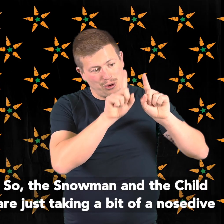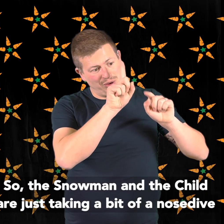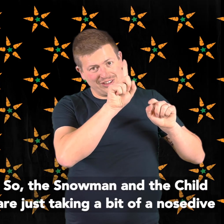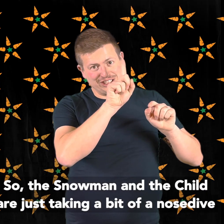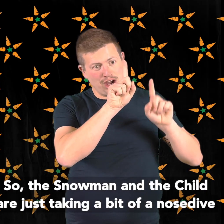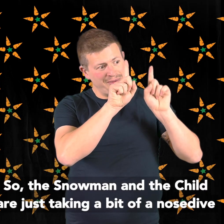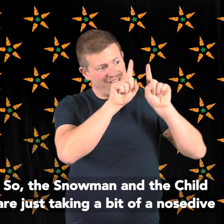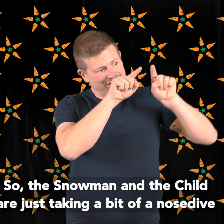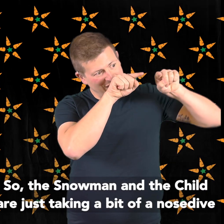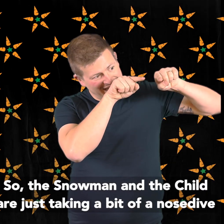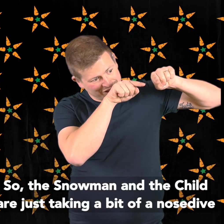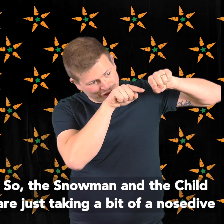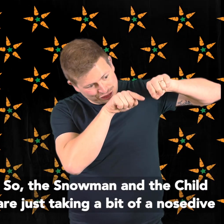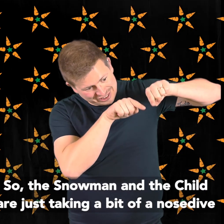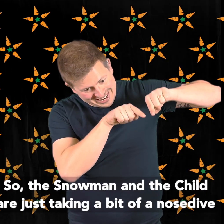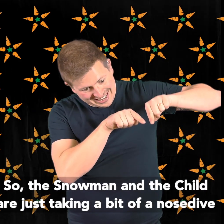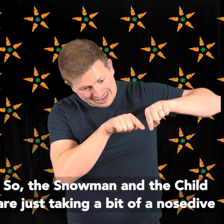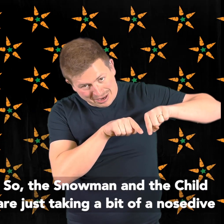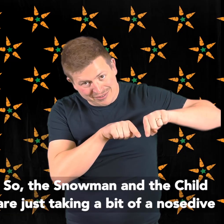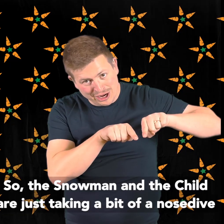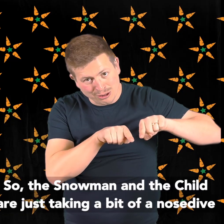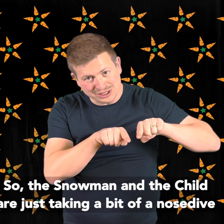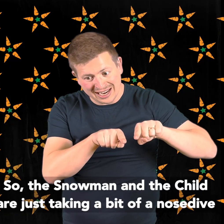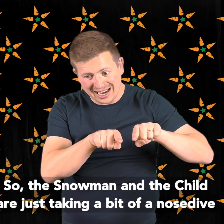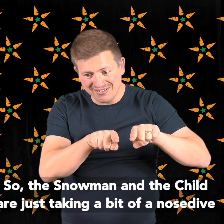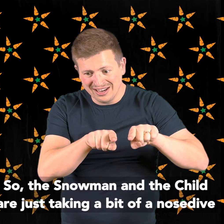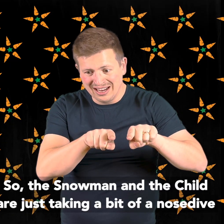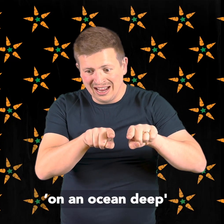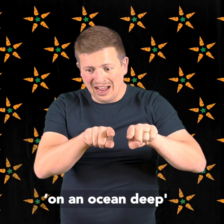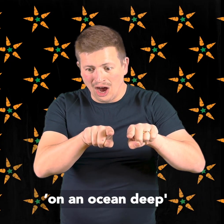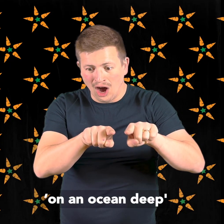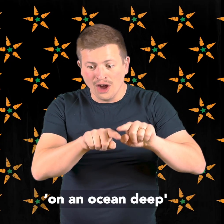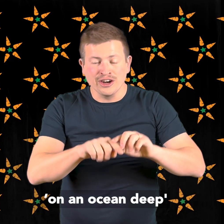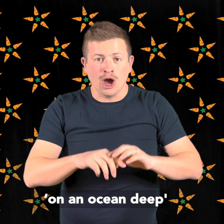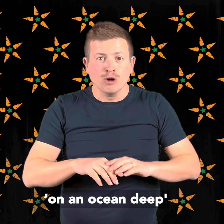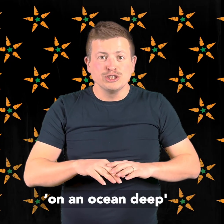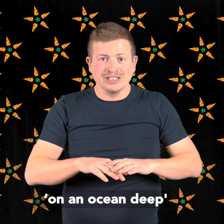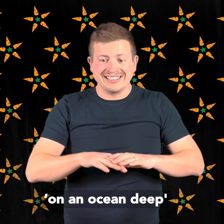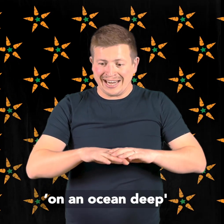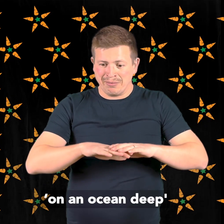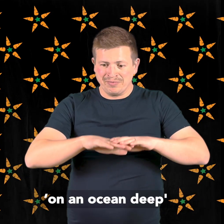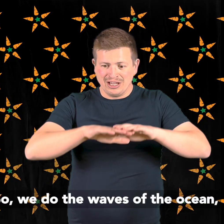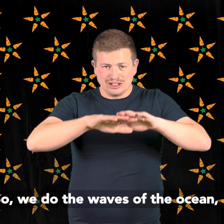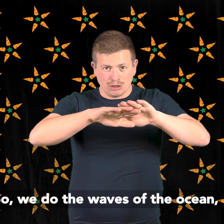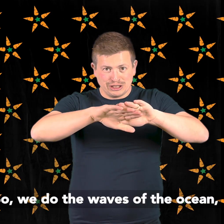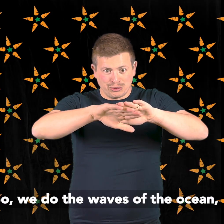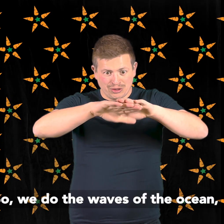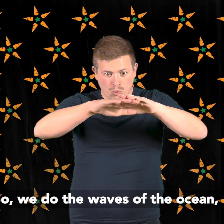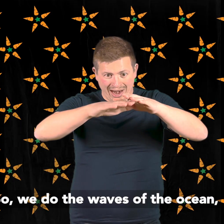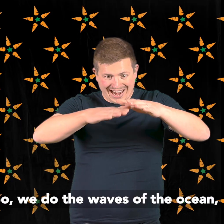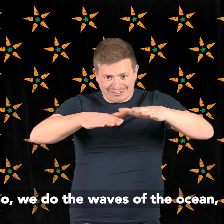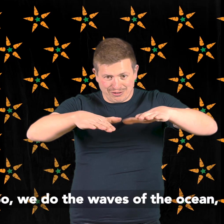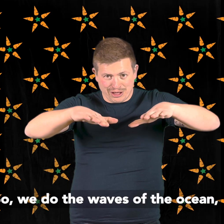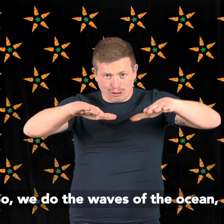the snowman and the child are just taking a bit of a nosedive on an ocean deep. So we do the waves of the